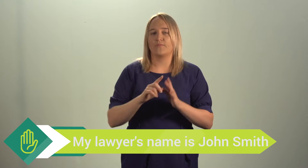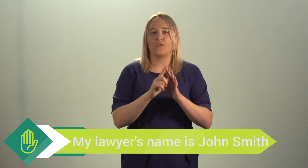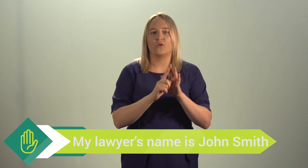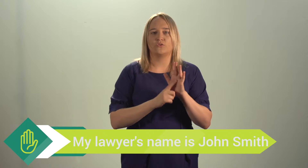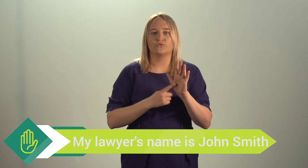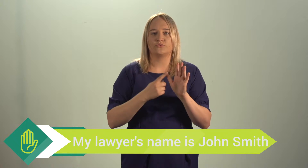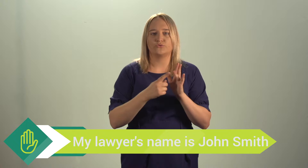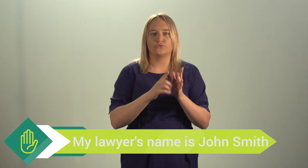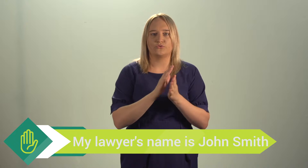is John